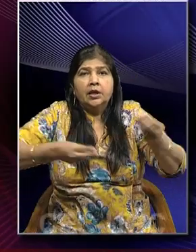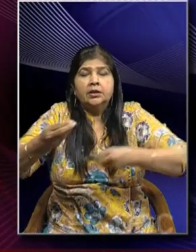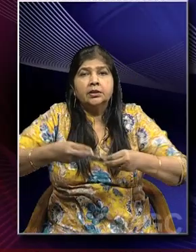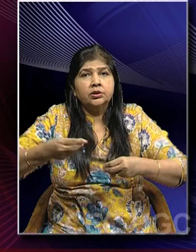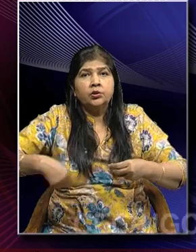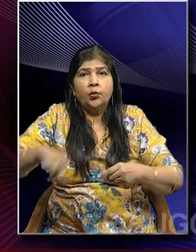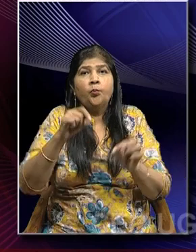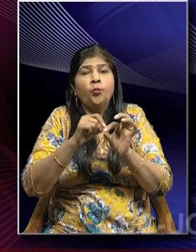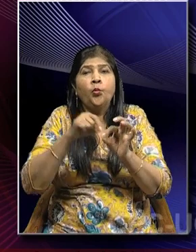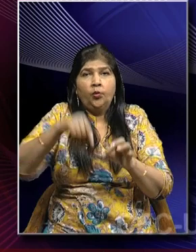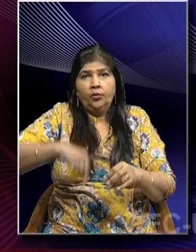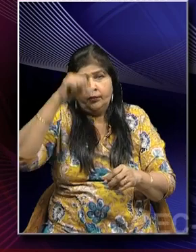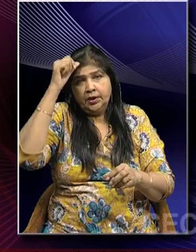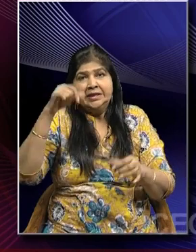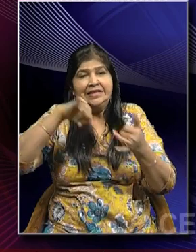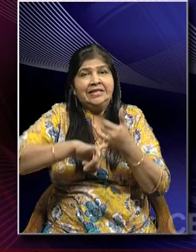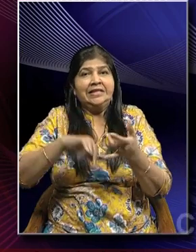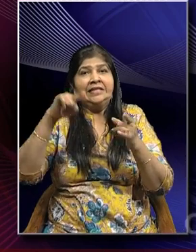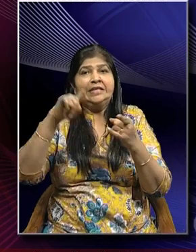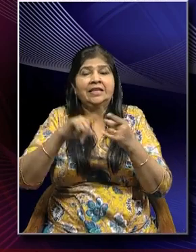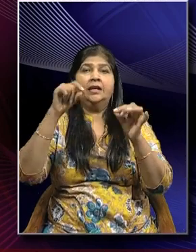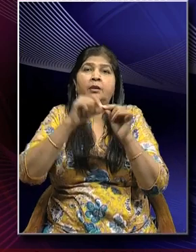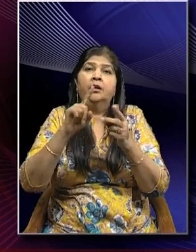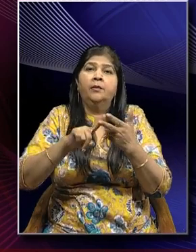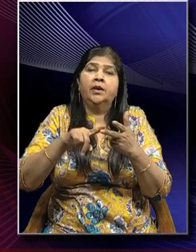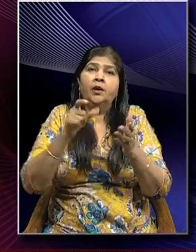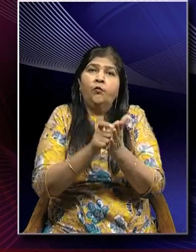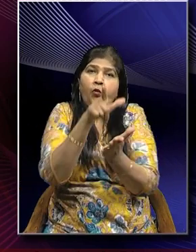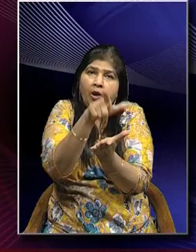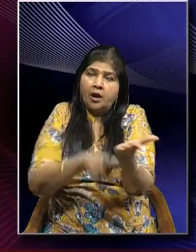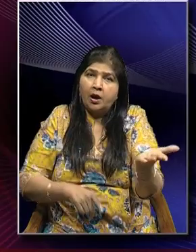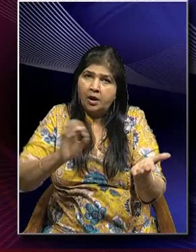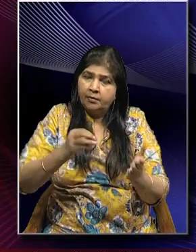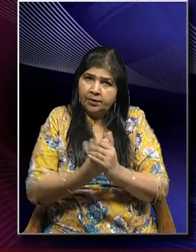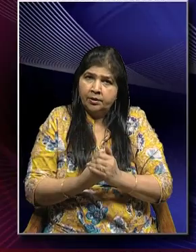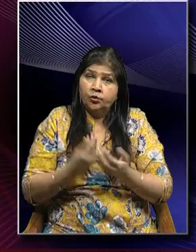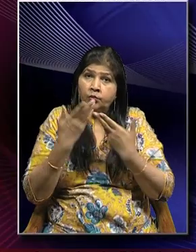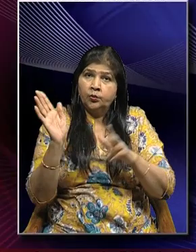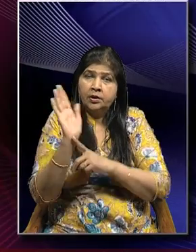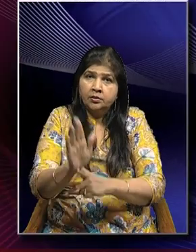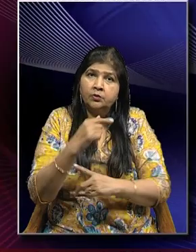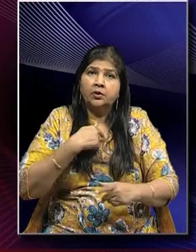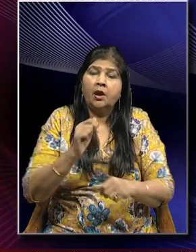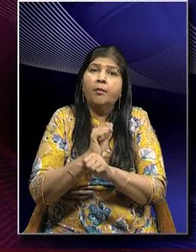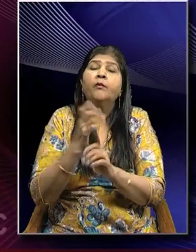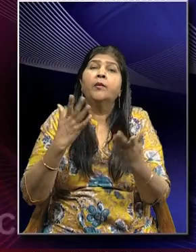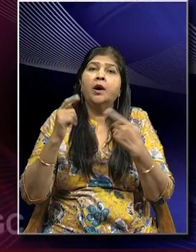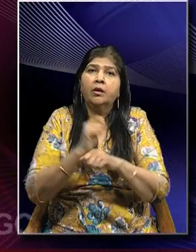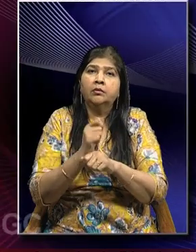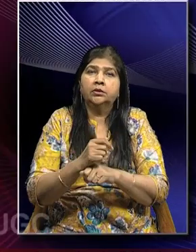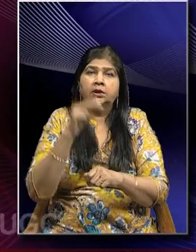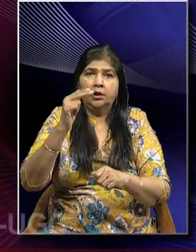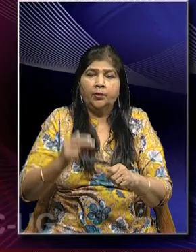of India, that is SEBI, for listed companies to disclose their performance on these